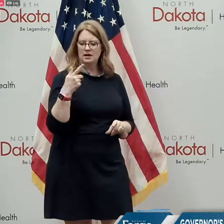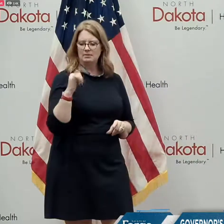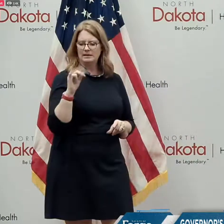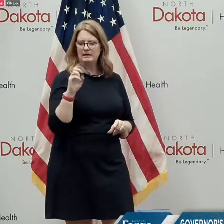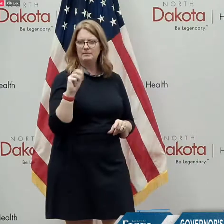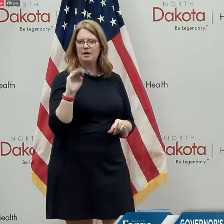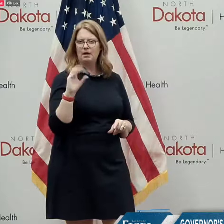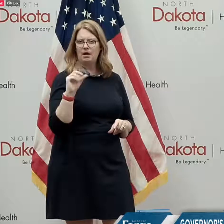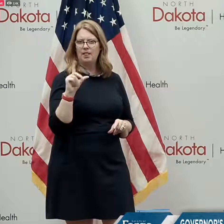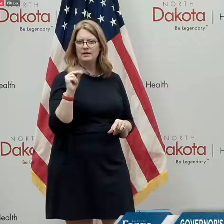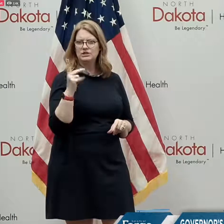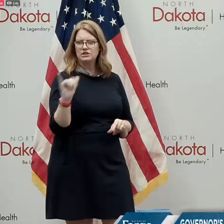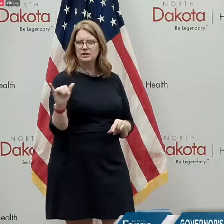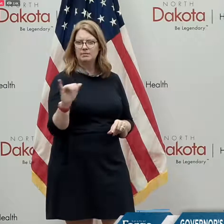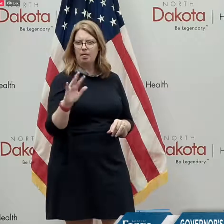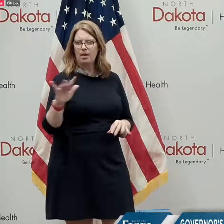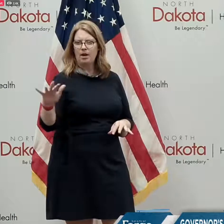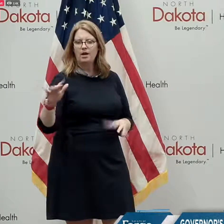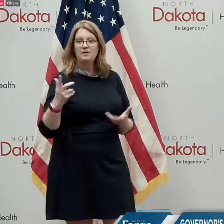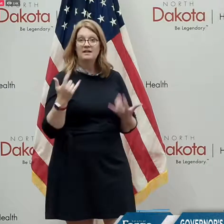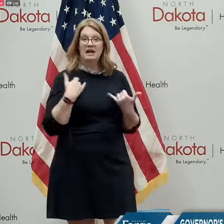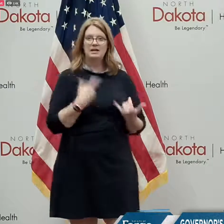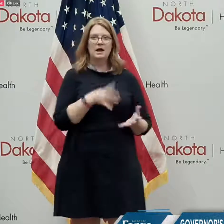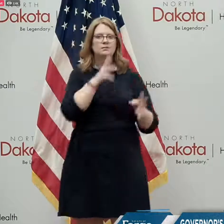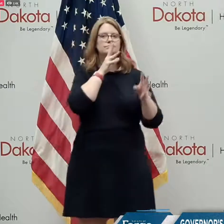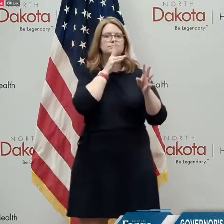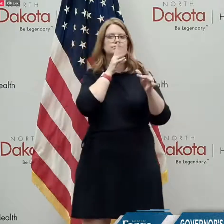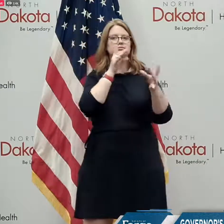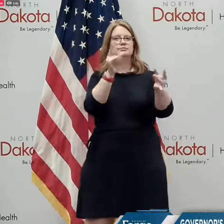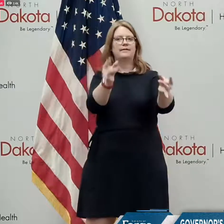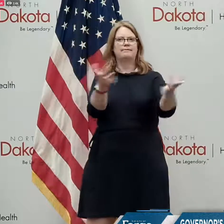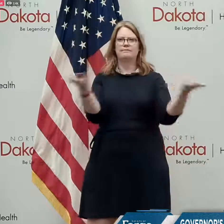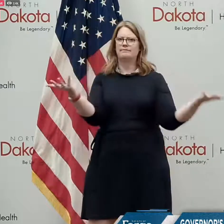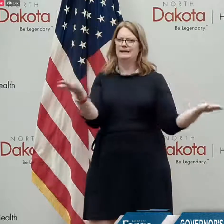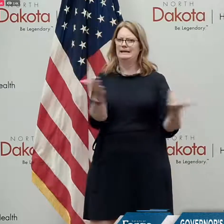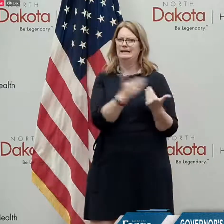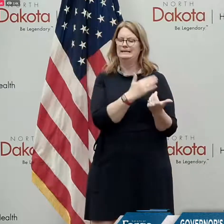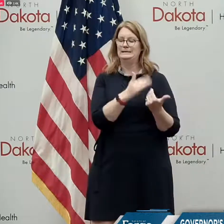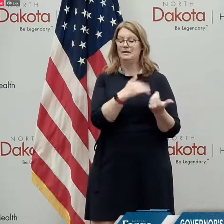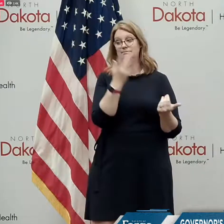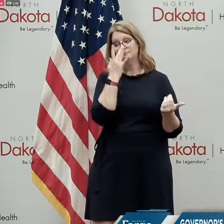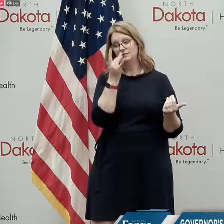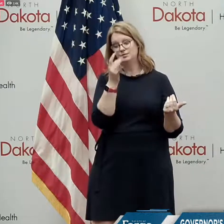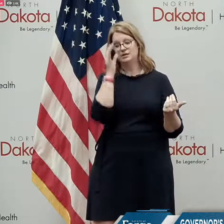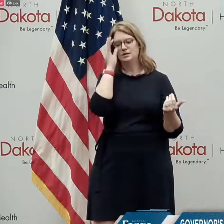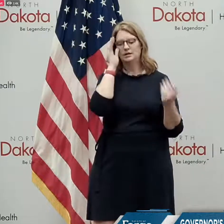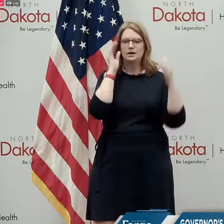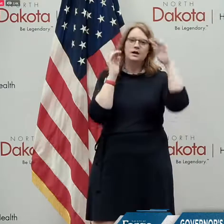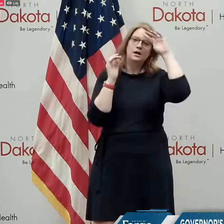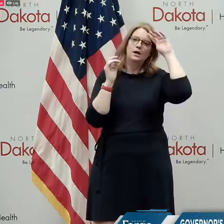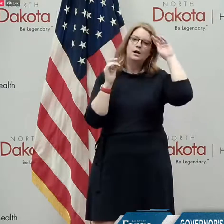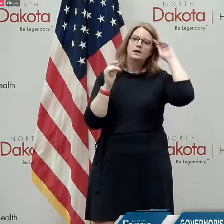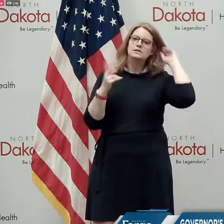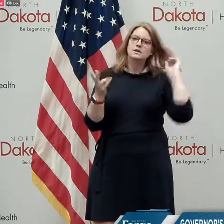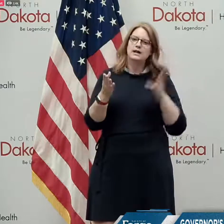epidemiology, and now it just rolls right off my tongue, which is kind of interesting. But in conclusion